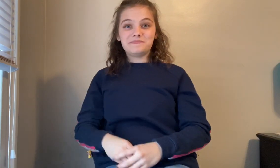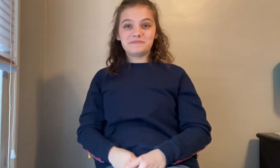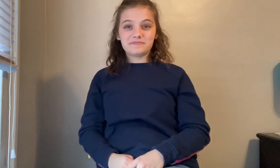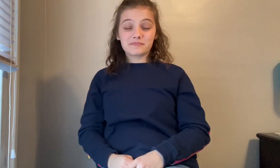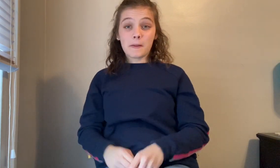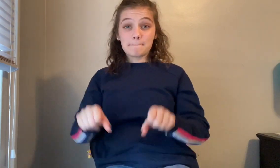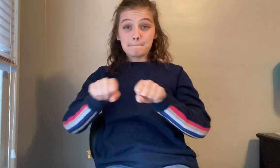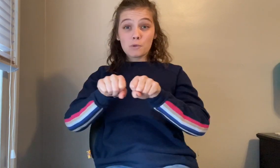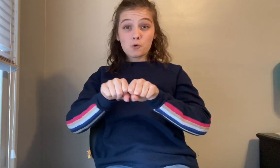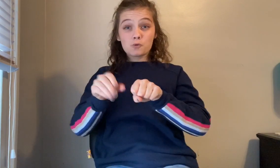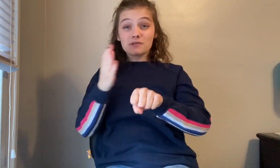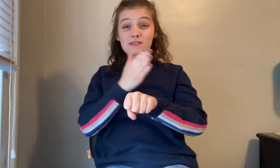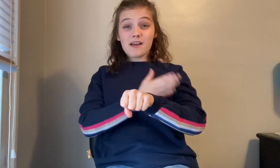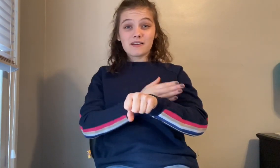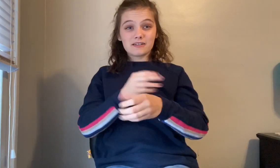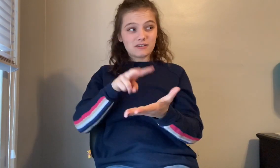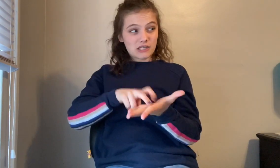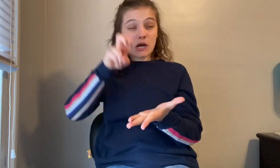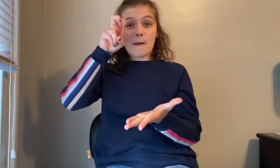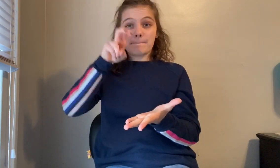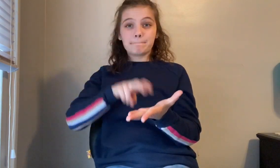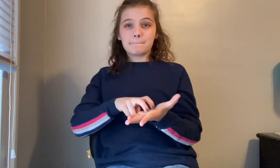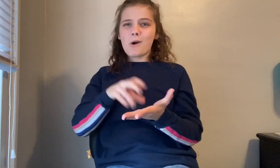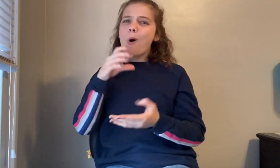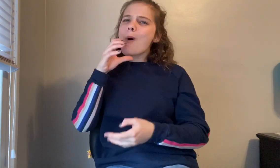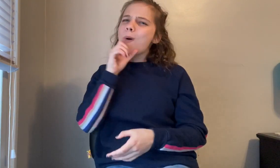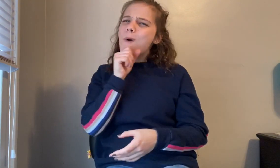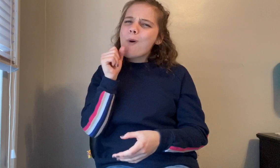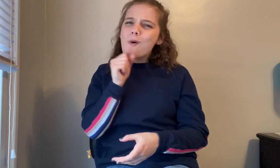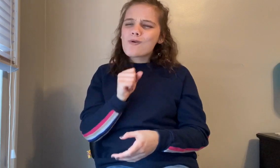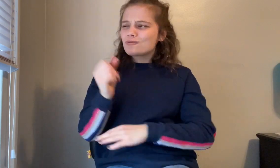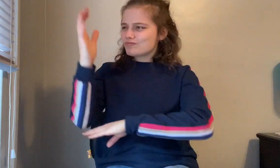Boots jump, old tree stump.